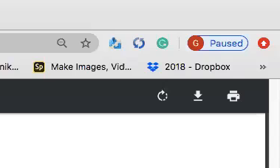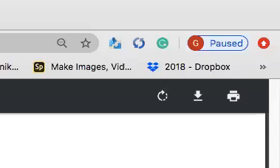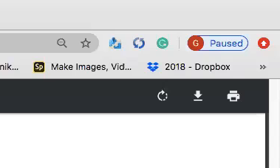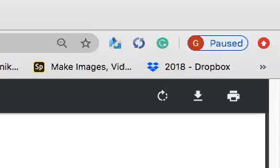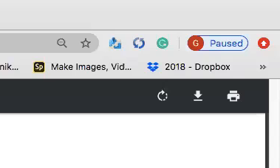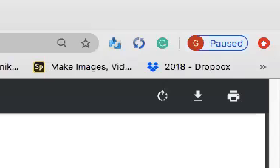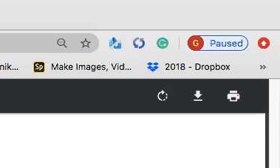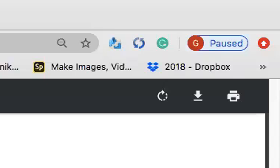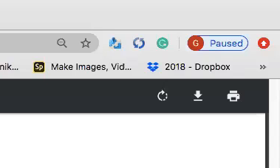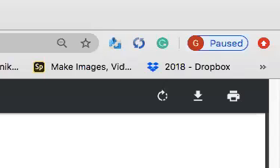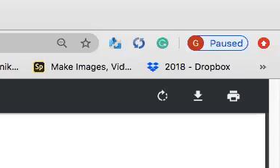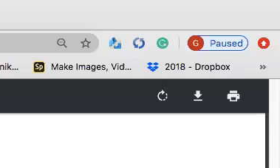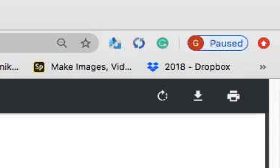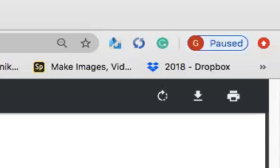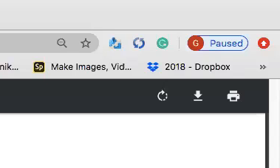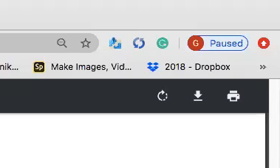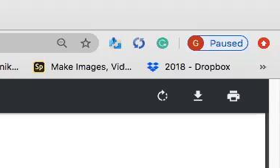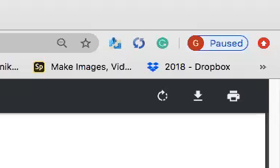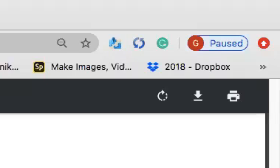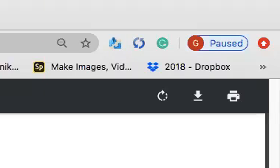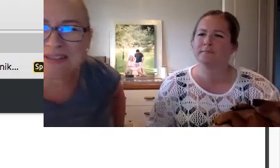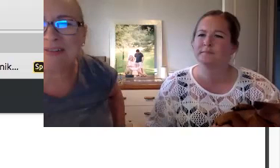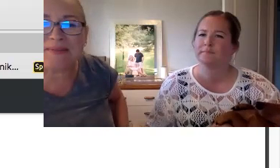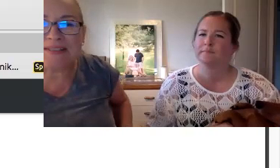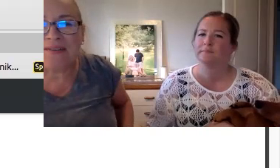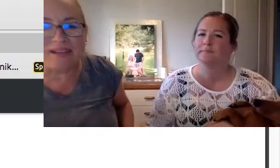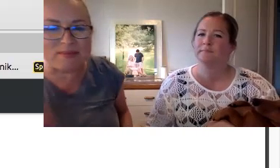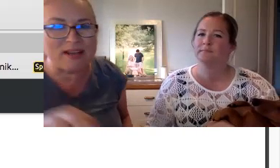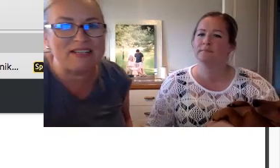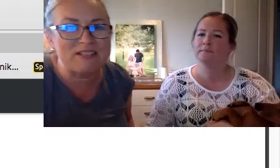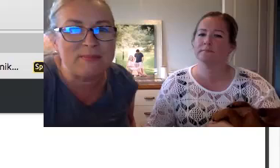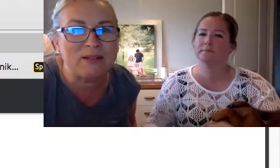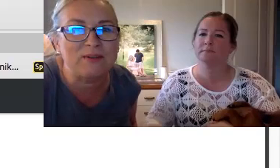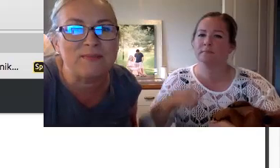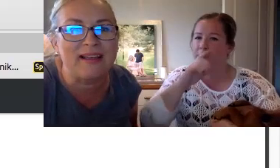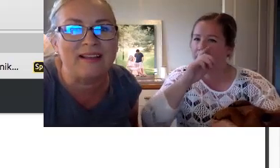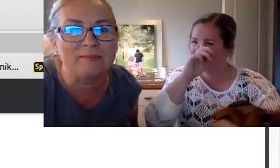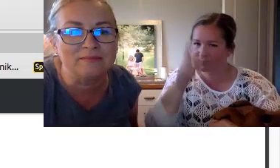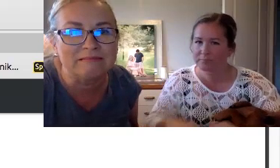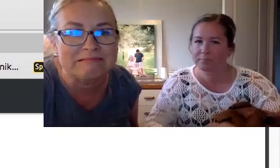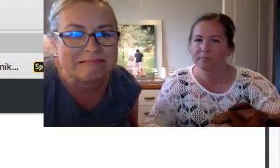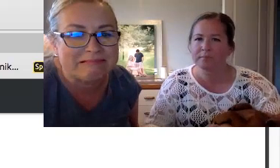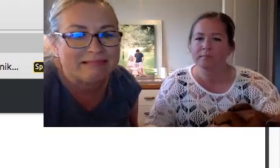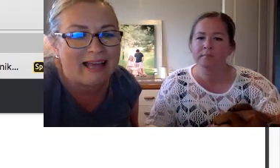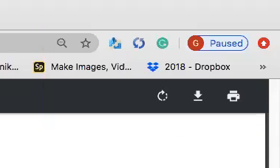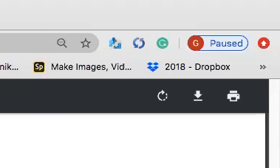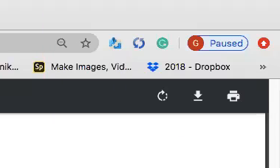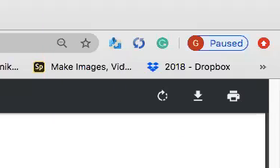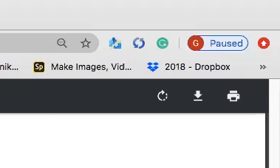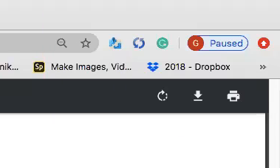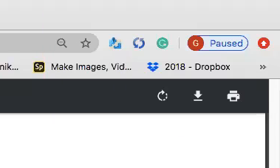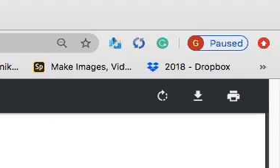Hey, Gordana, there's a few questions there. I don't know if you see the chat or not. No, sorry, we don't. Maybe I need to close my. Oh,